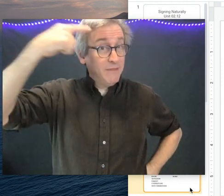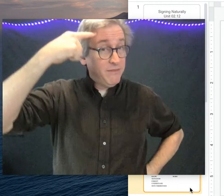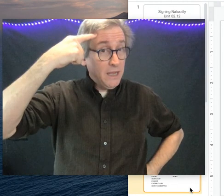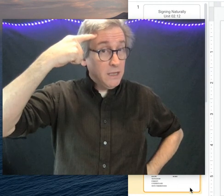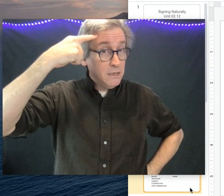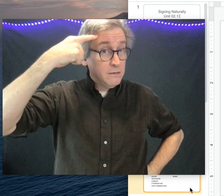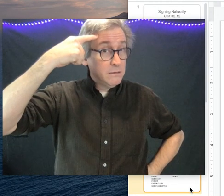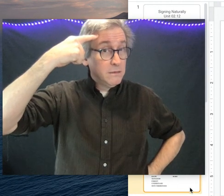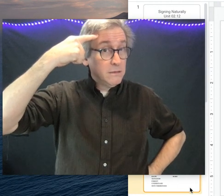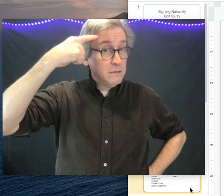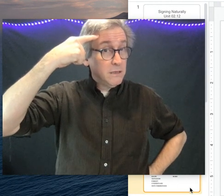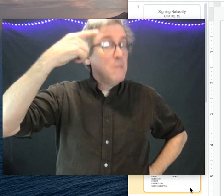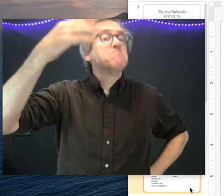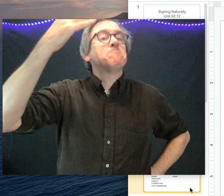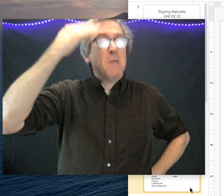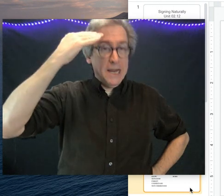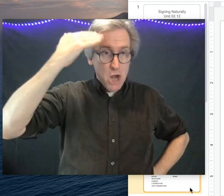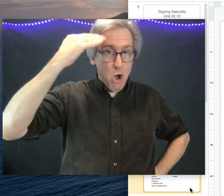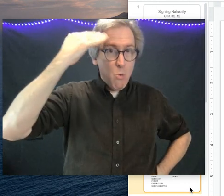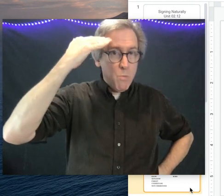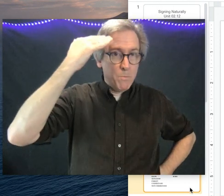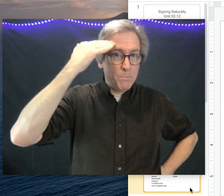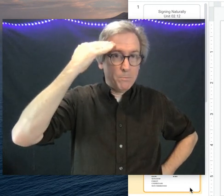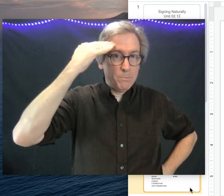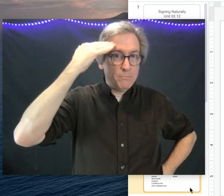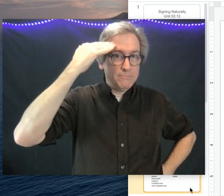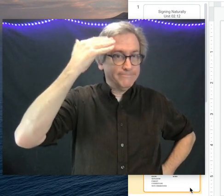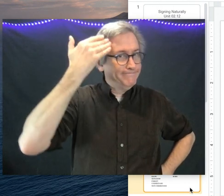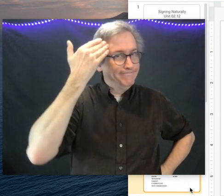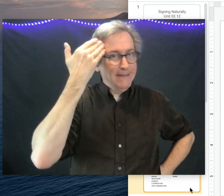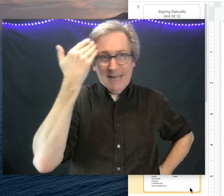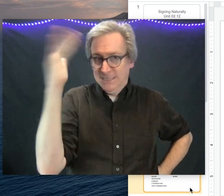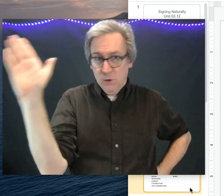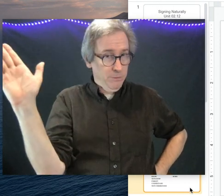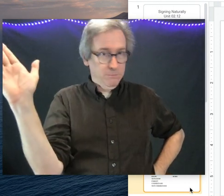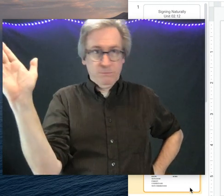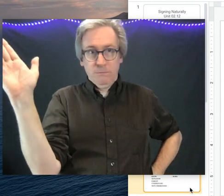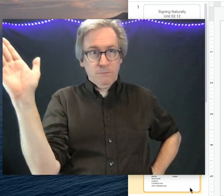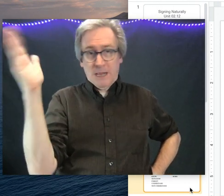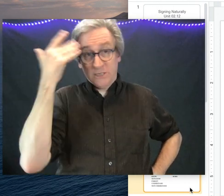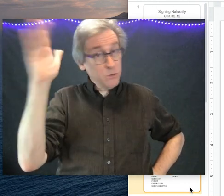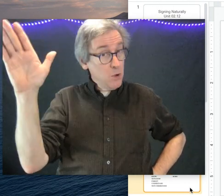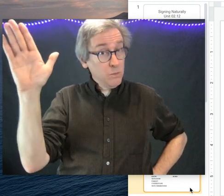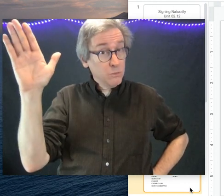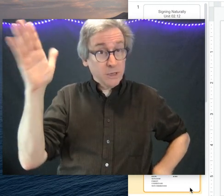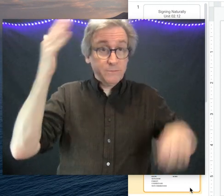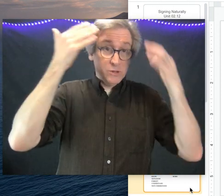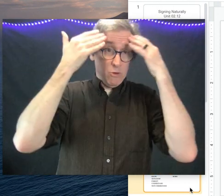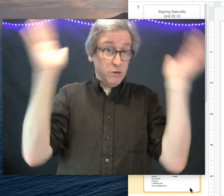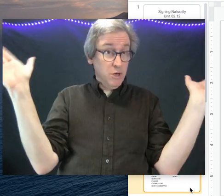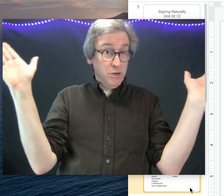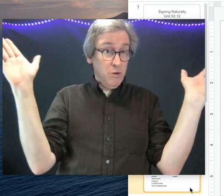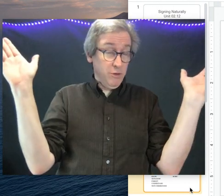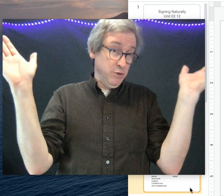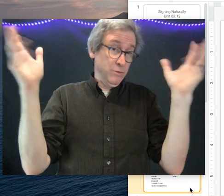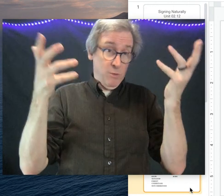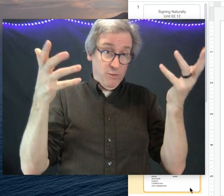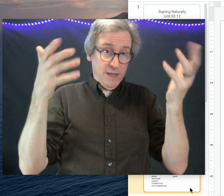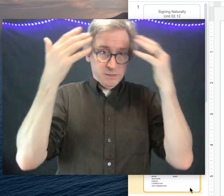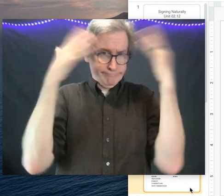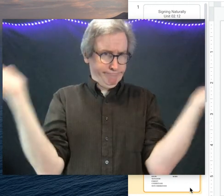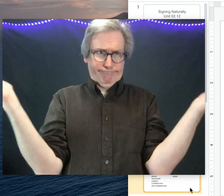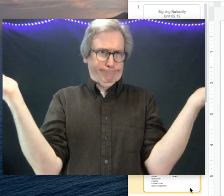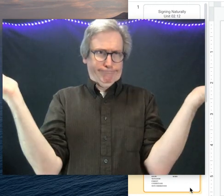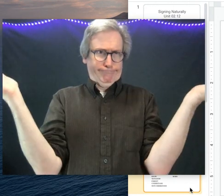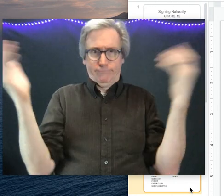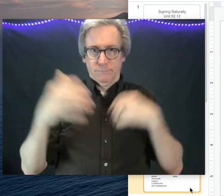I think. I know. I don't know, right? So, or don't know, you can do it with both